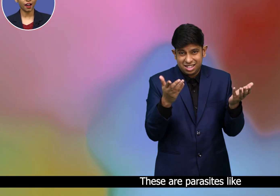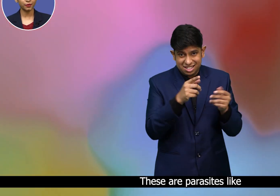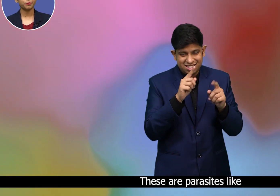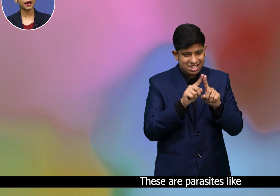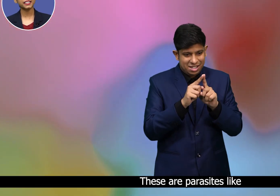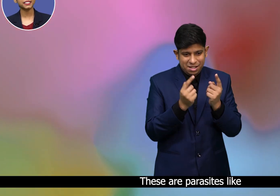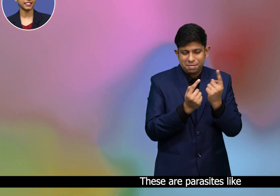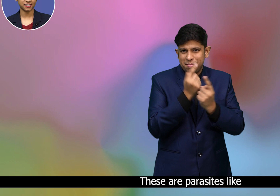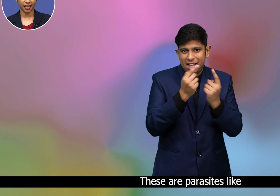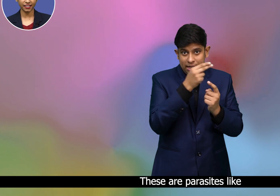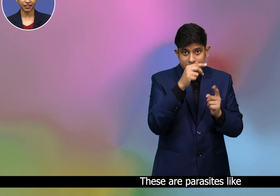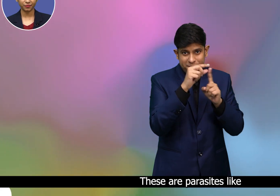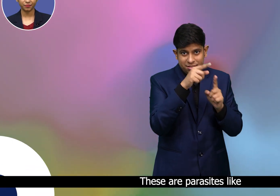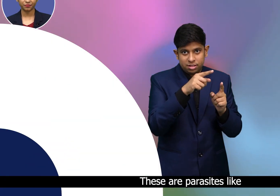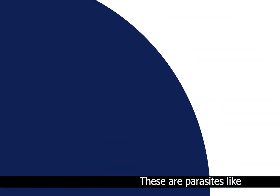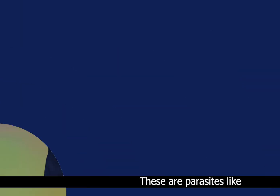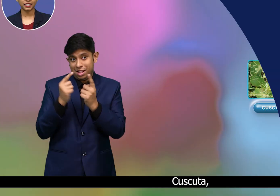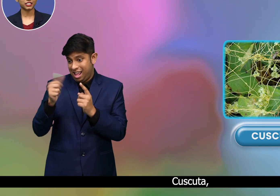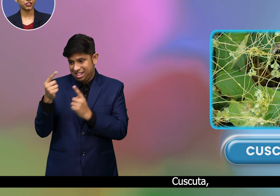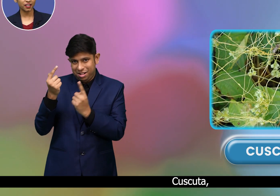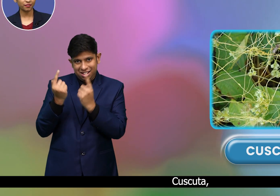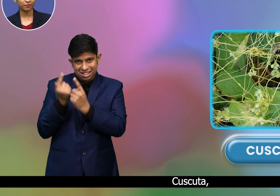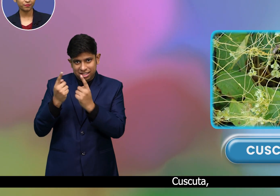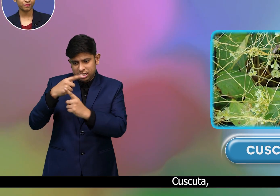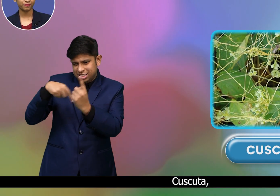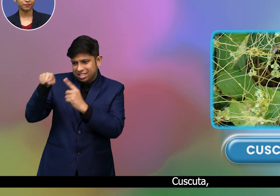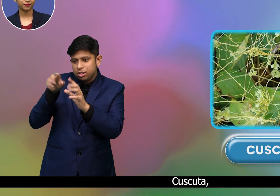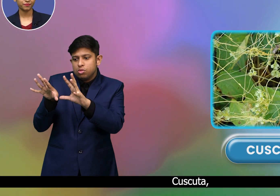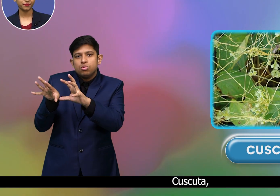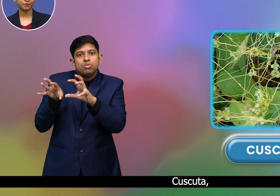These are parasites like cuscuta,